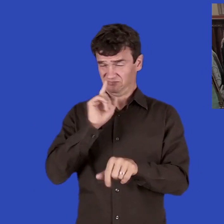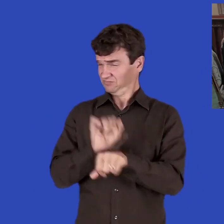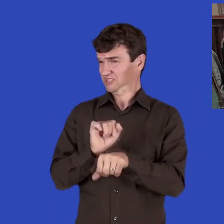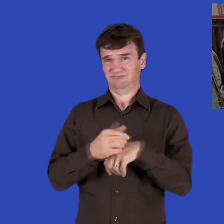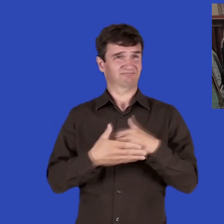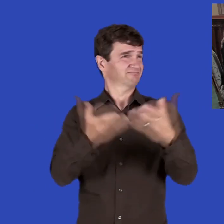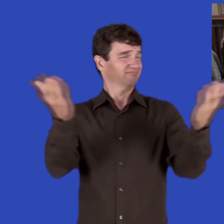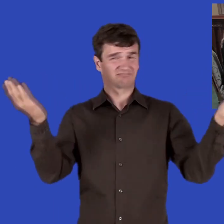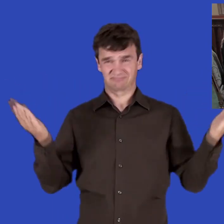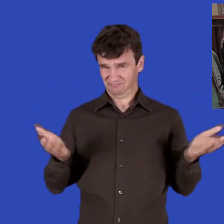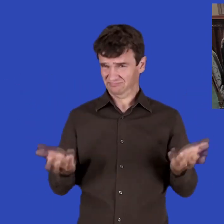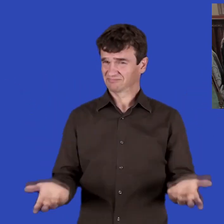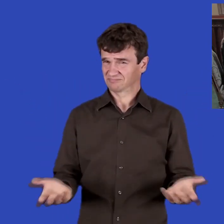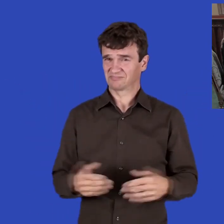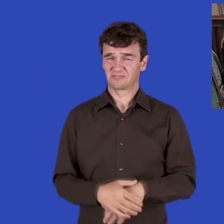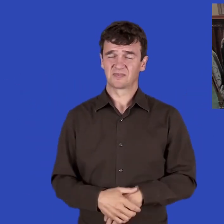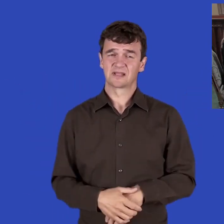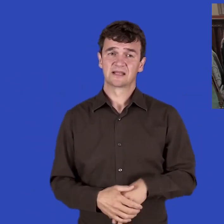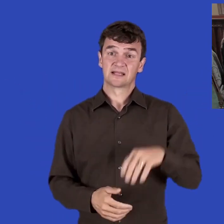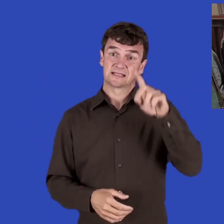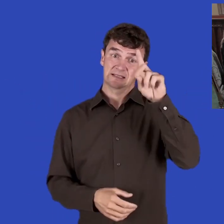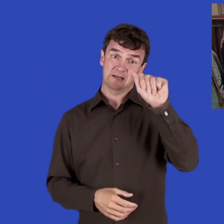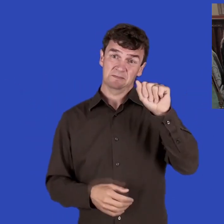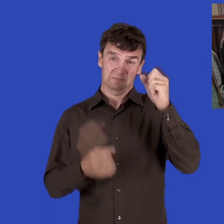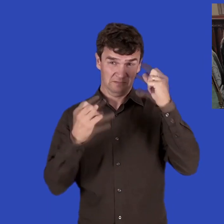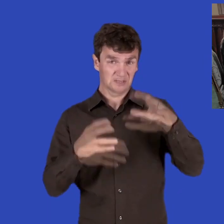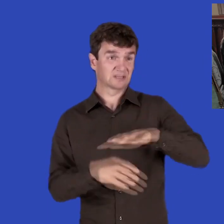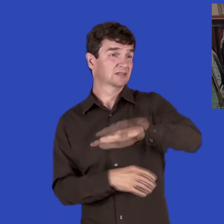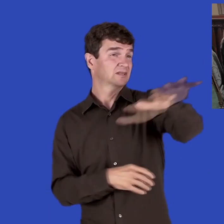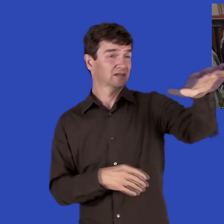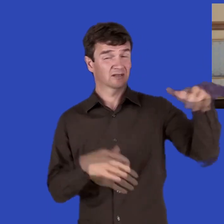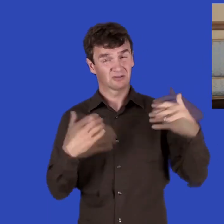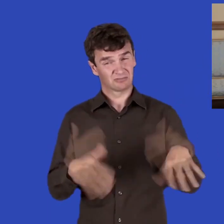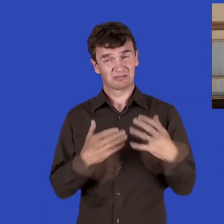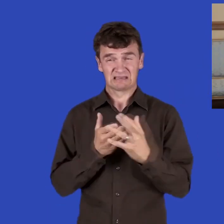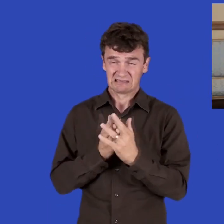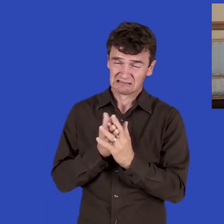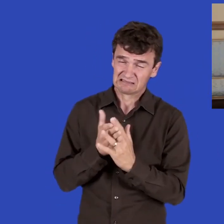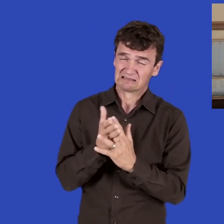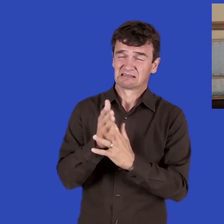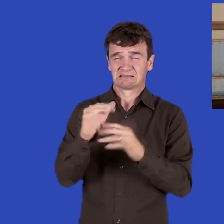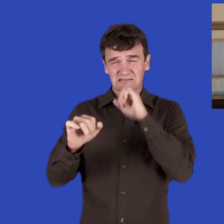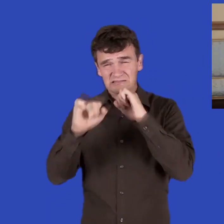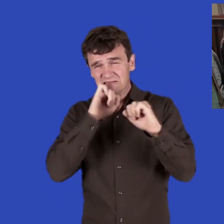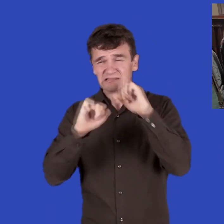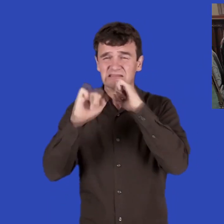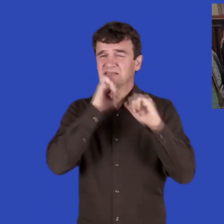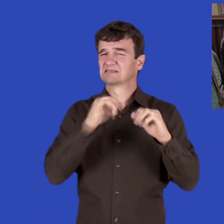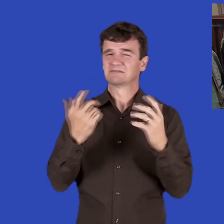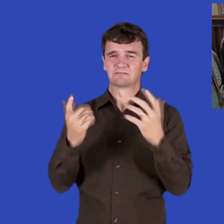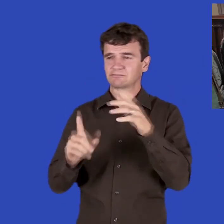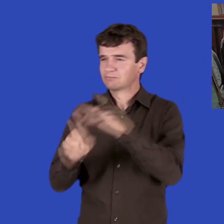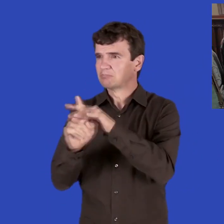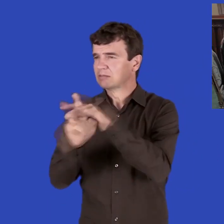there's grief, there's deep sadness, there's a deep sense of loss, and then time goes on, and time changes things,